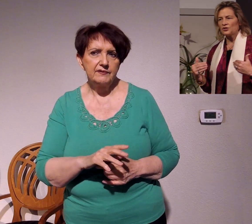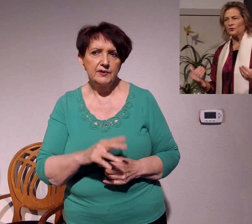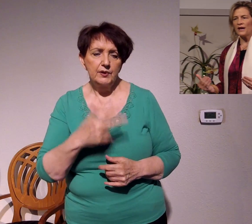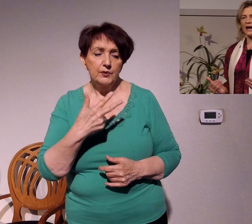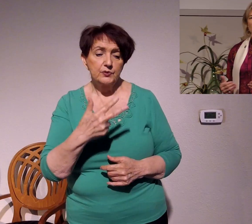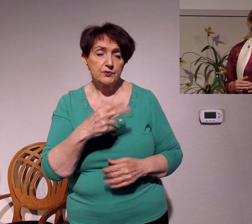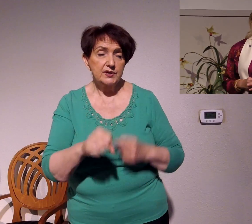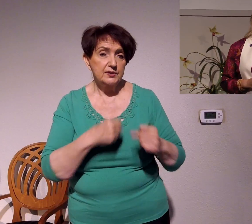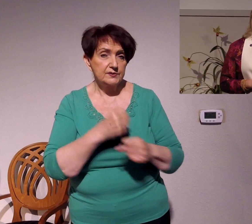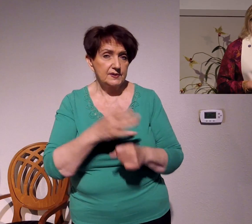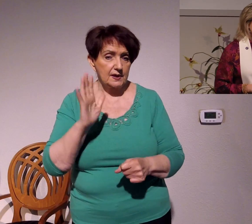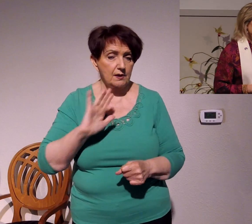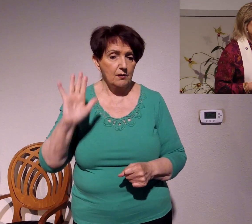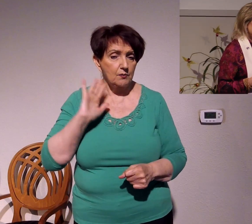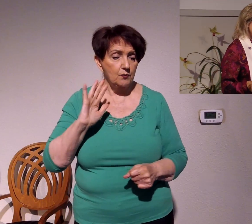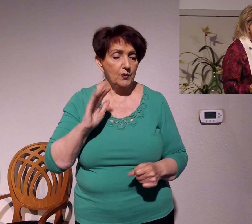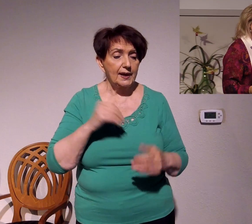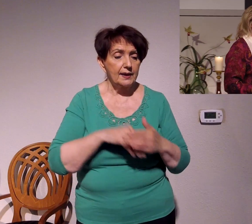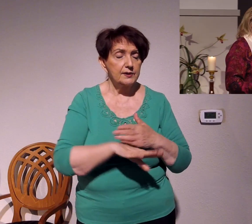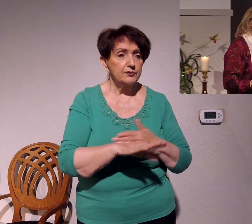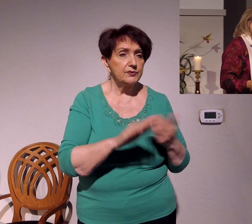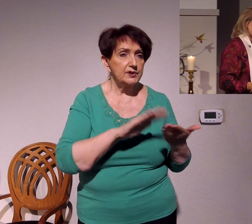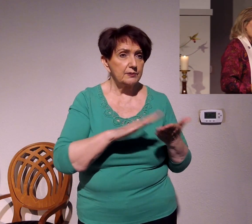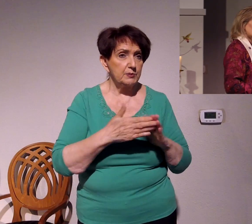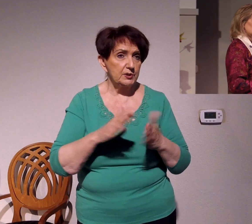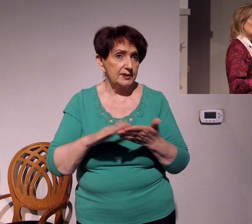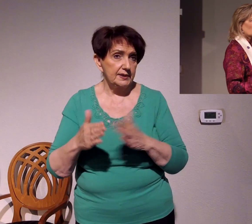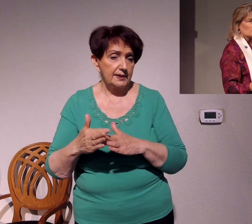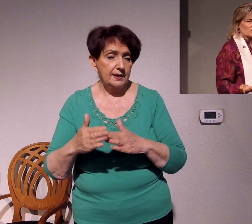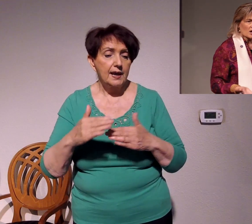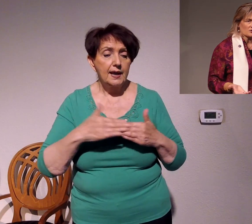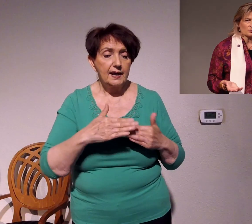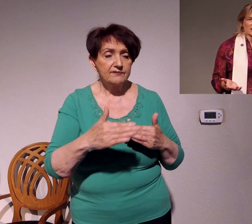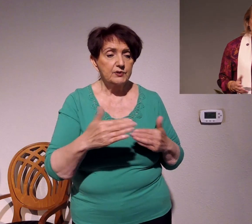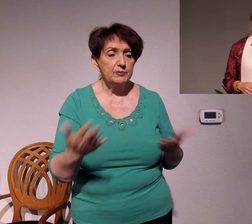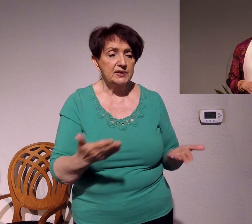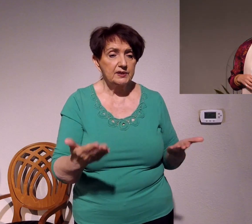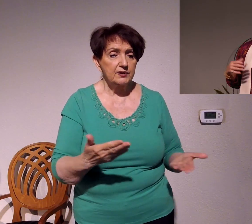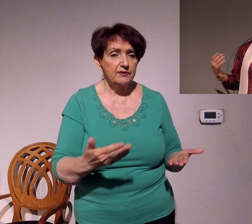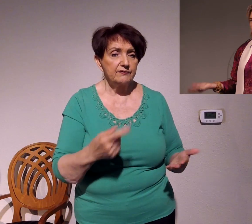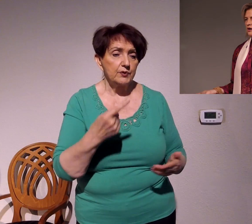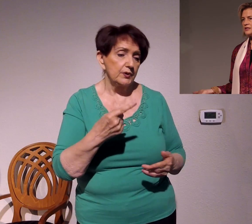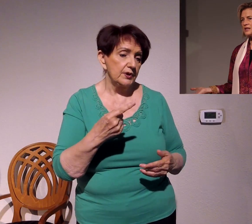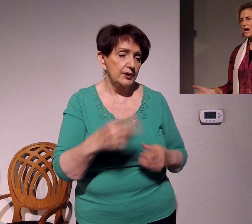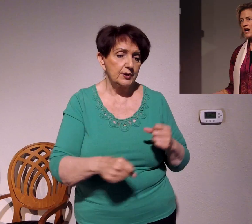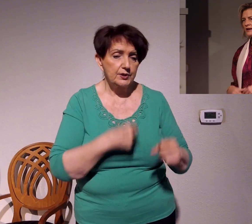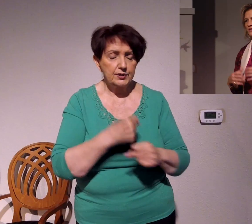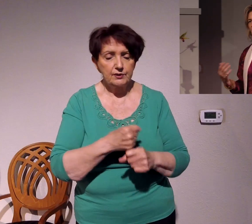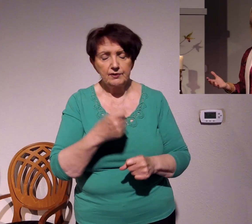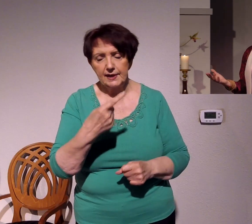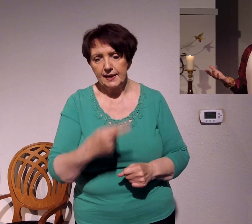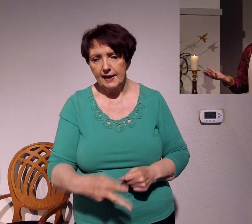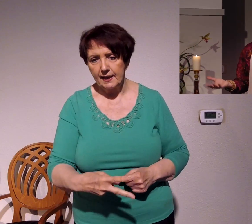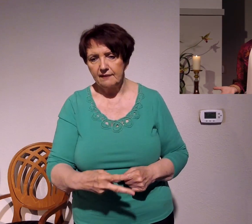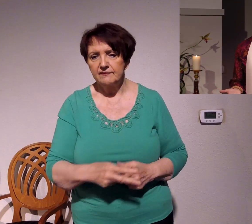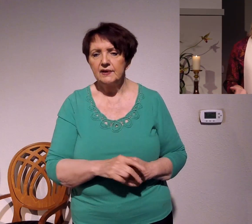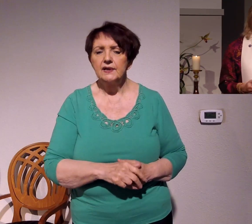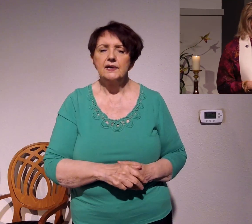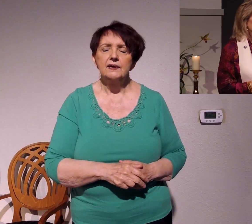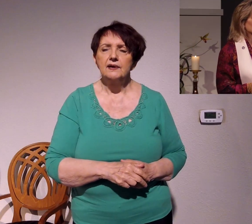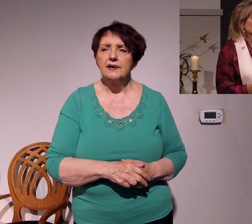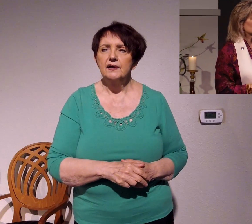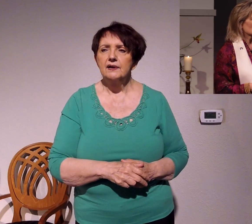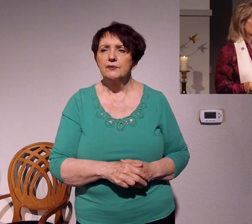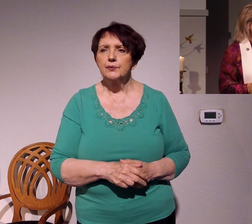as it turned out, after being here for a year and a half and working with Dr. Petra and spending all the time and yada, yada,